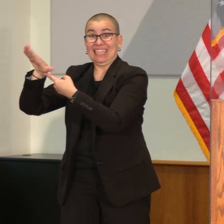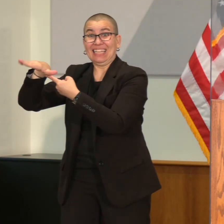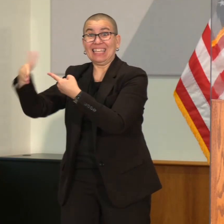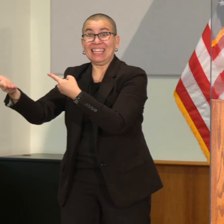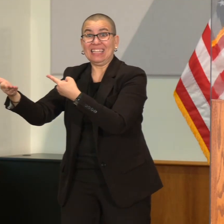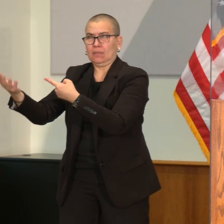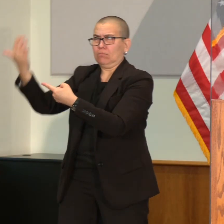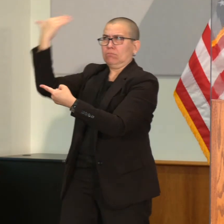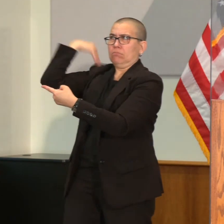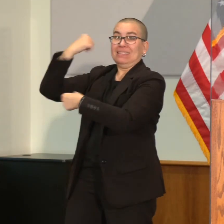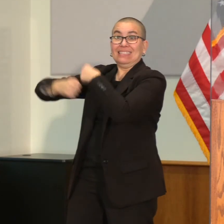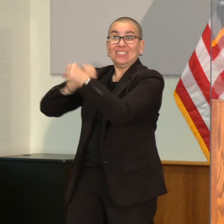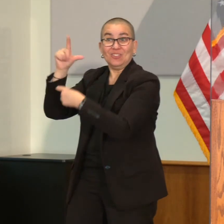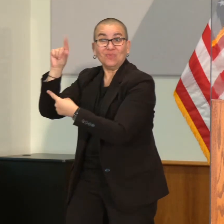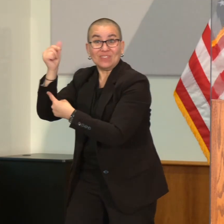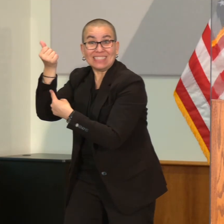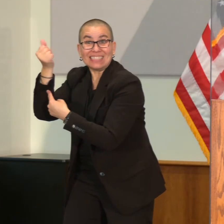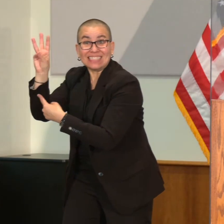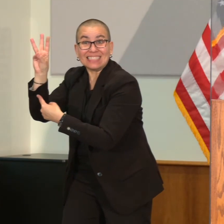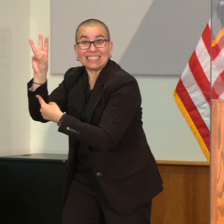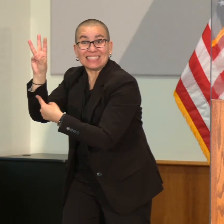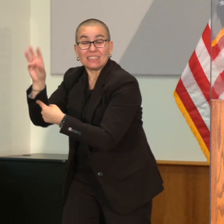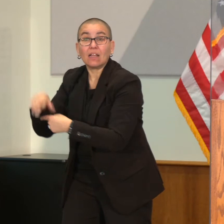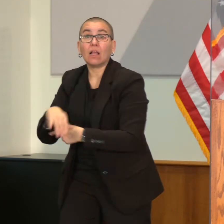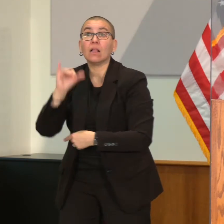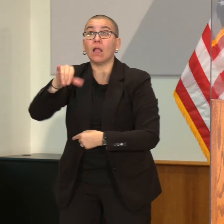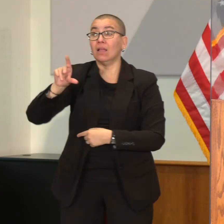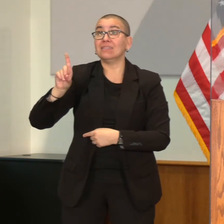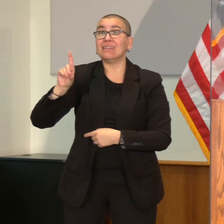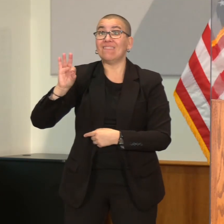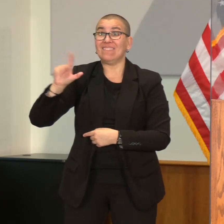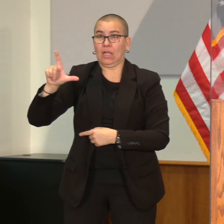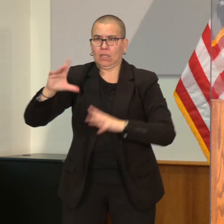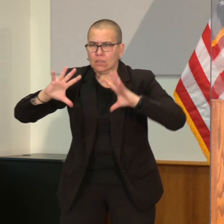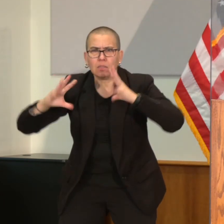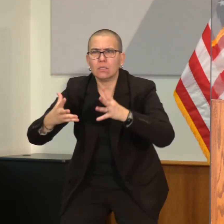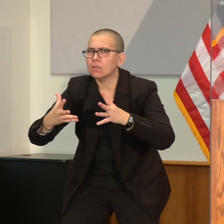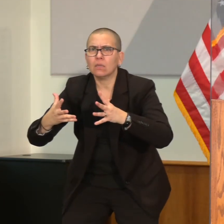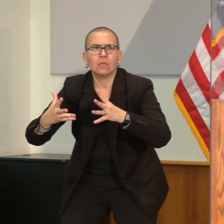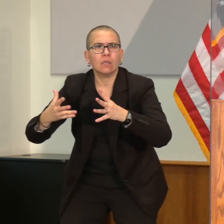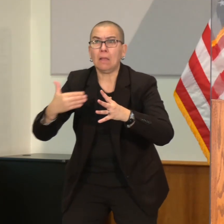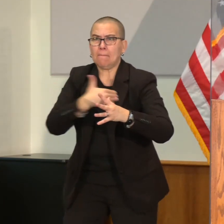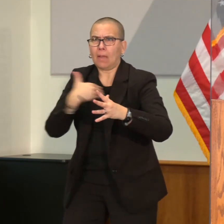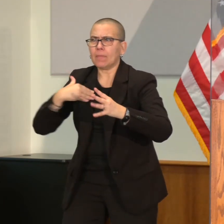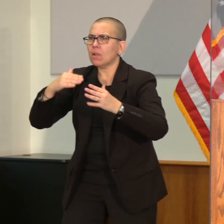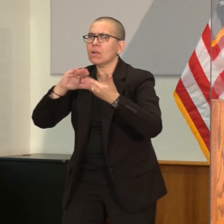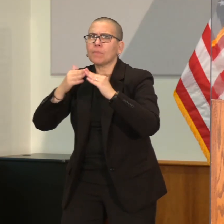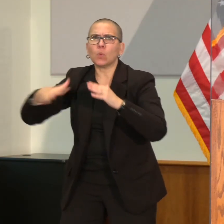DFL elected officials, appointed officials, and members of our community.